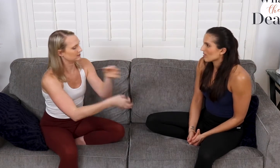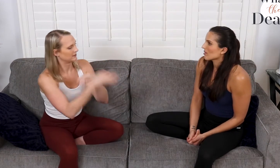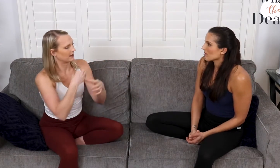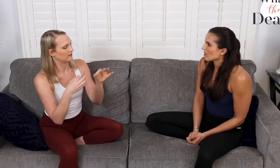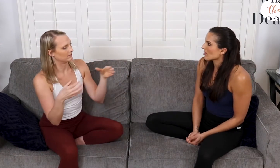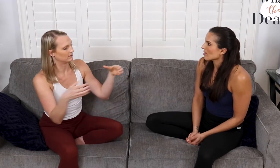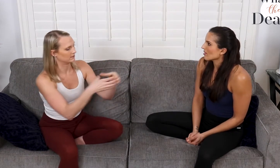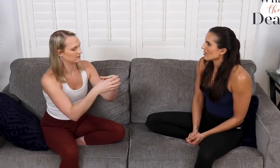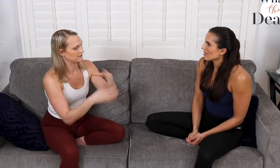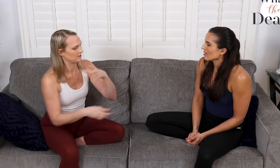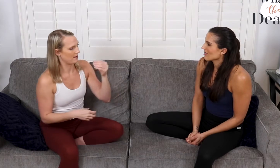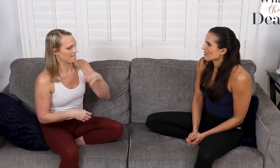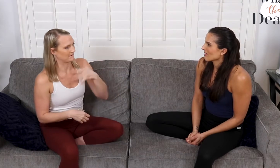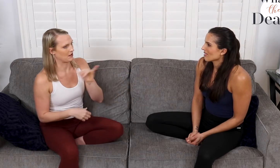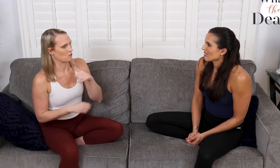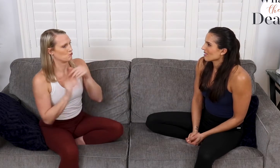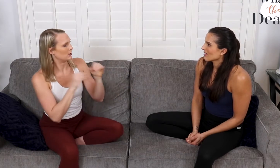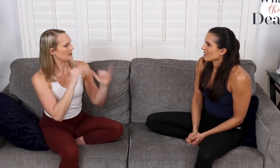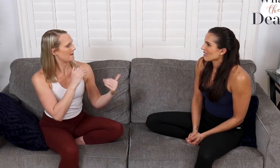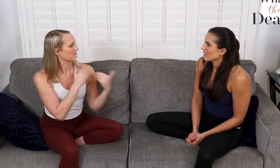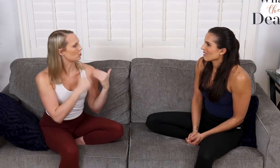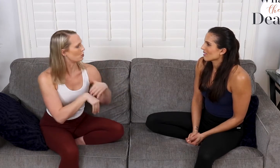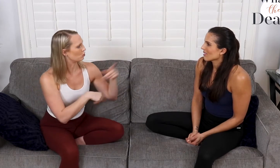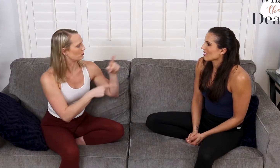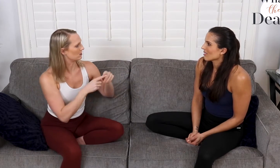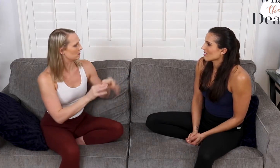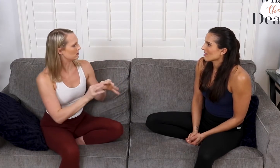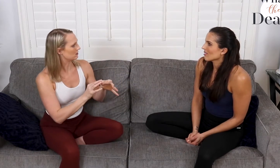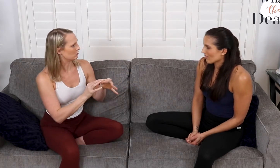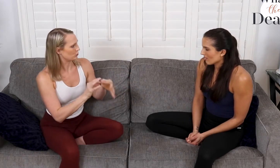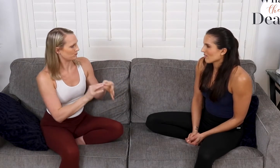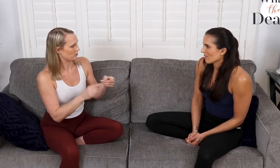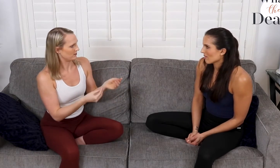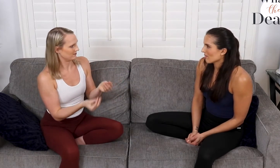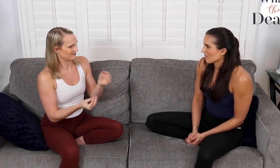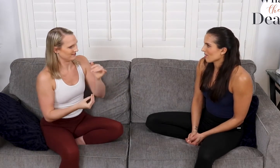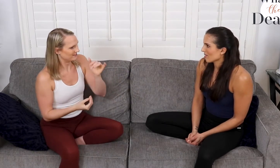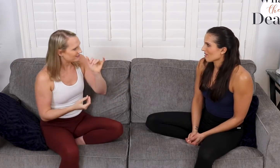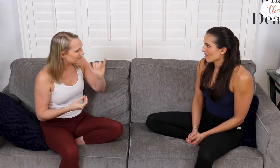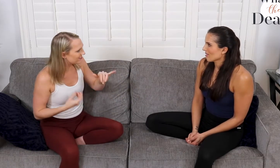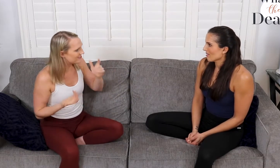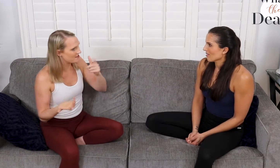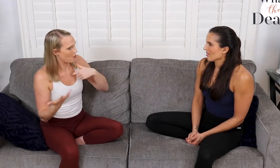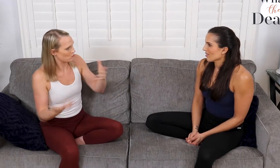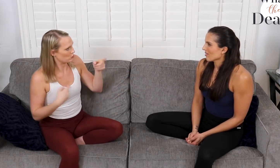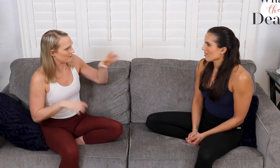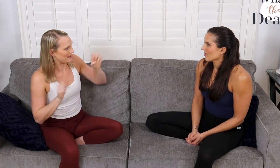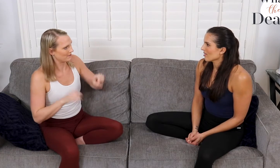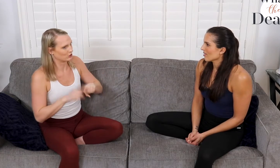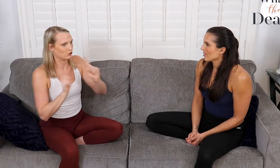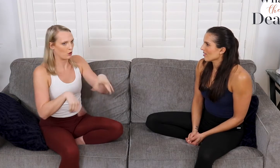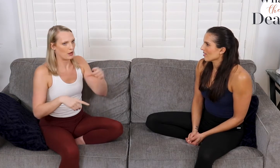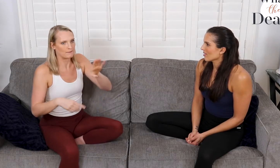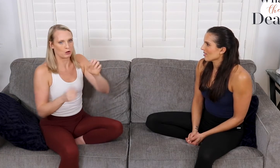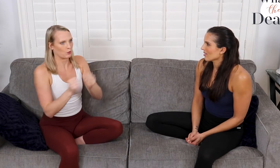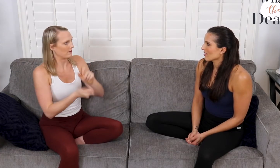how my friends who don't sign and who will step up to the plate to want to interact with you on their own. Because, like you said